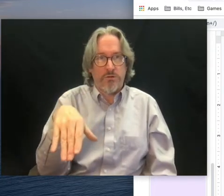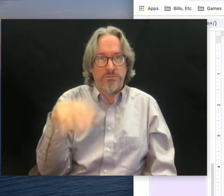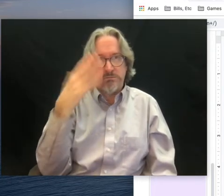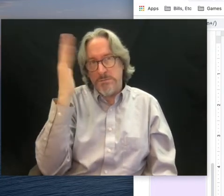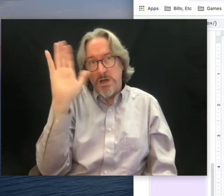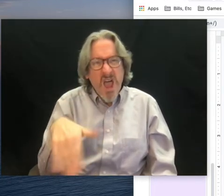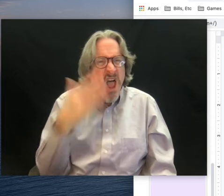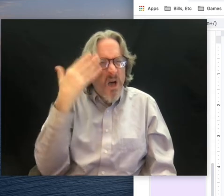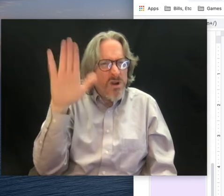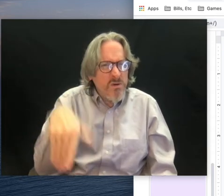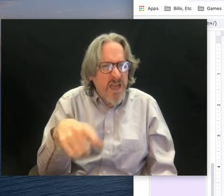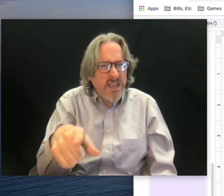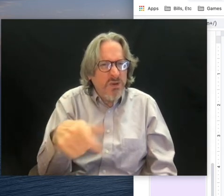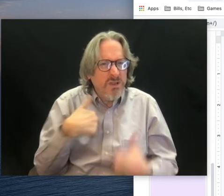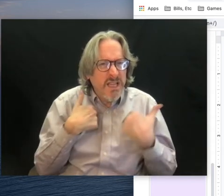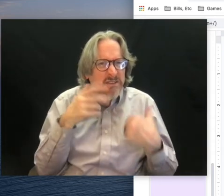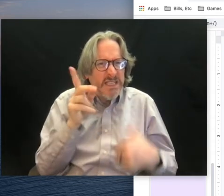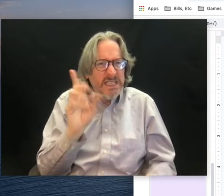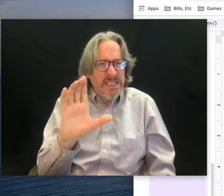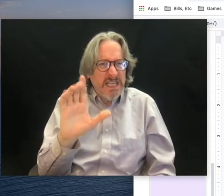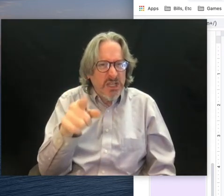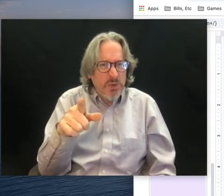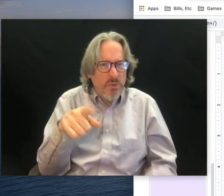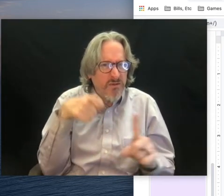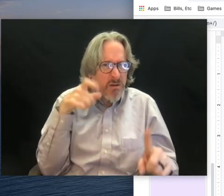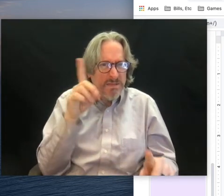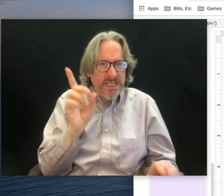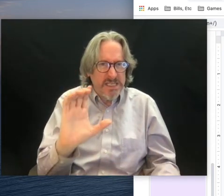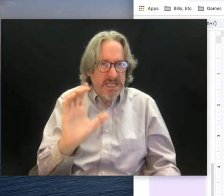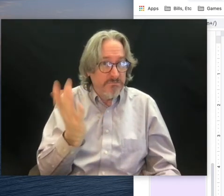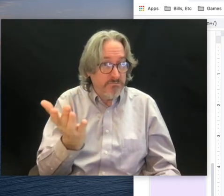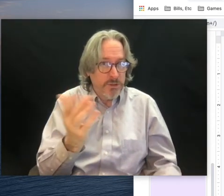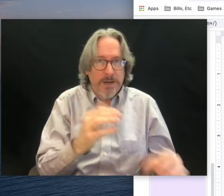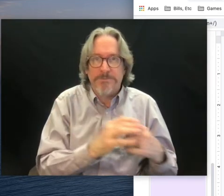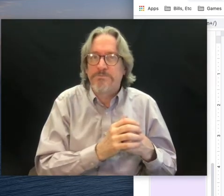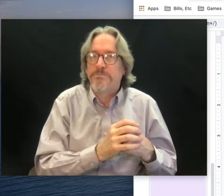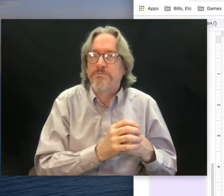oh, I know that you live in DC. You from DC.